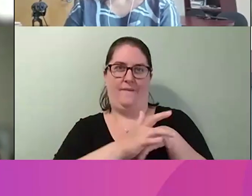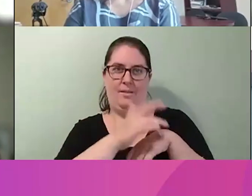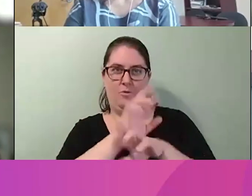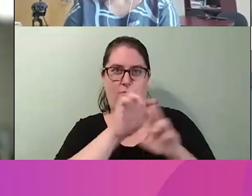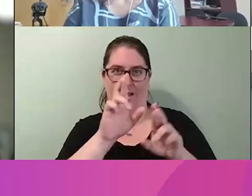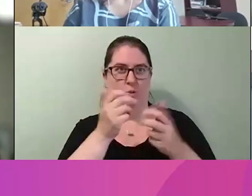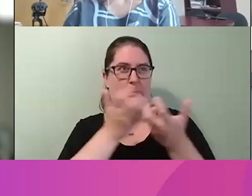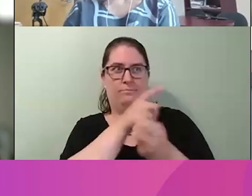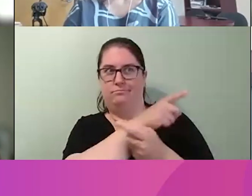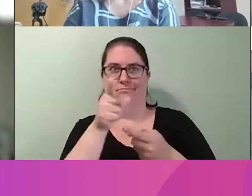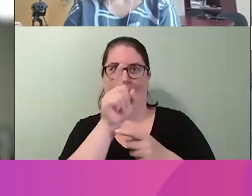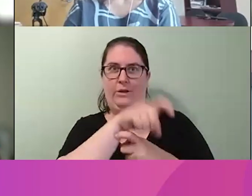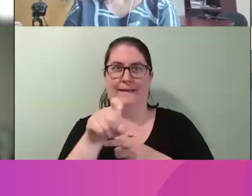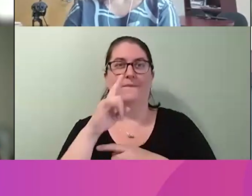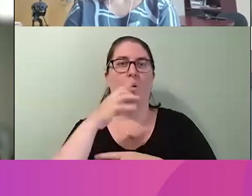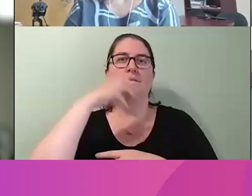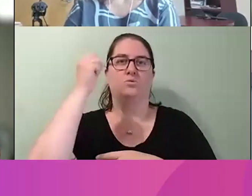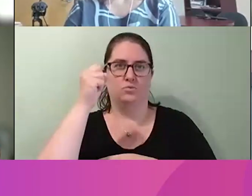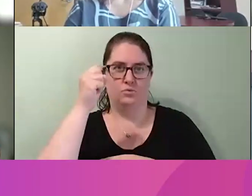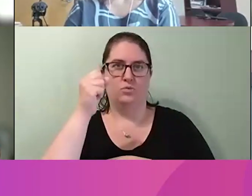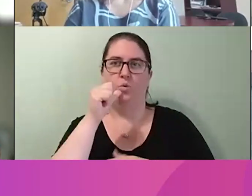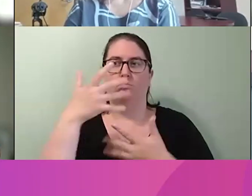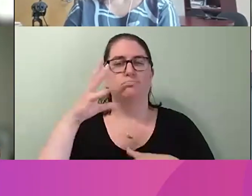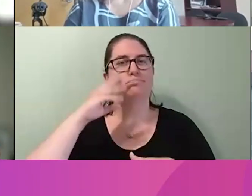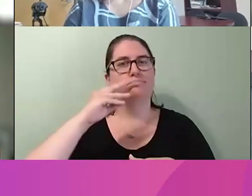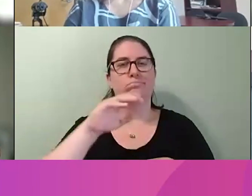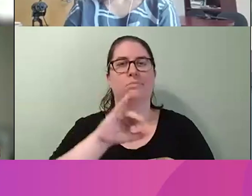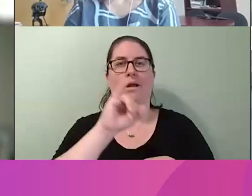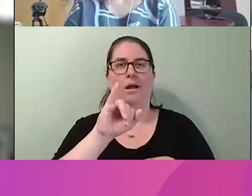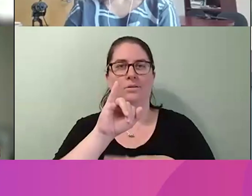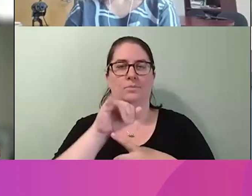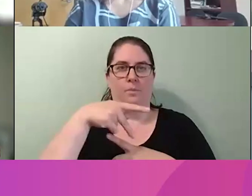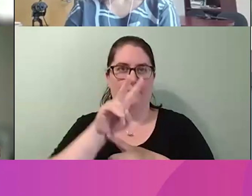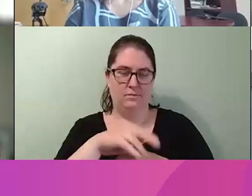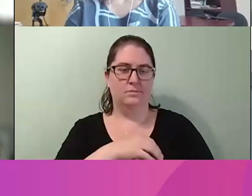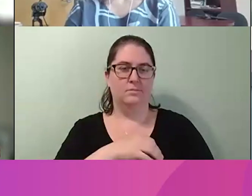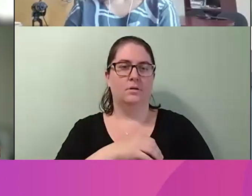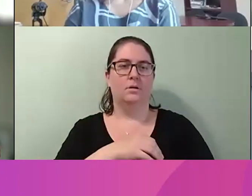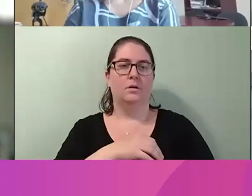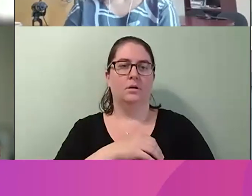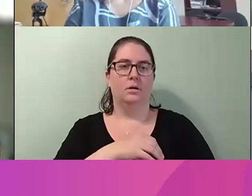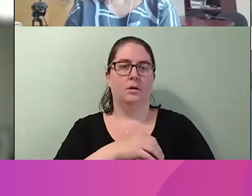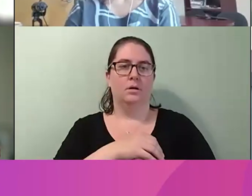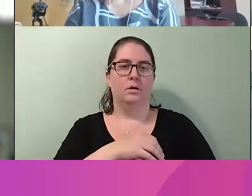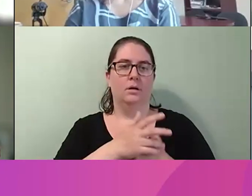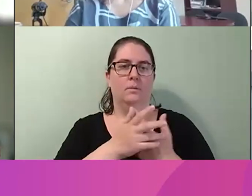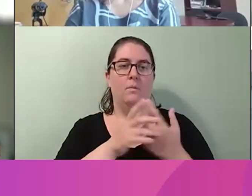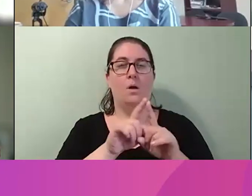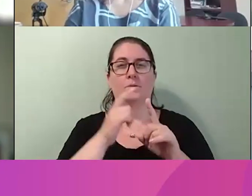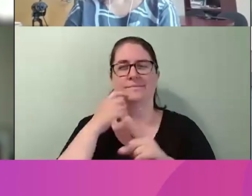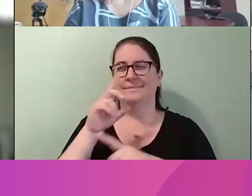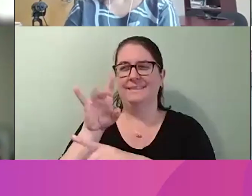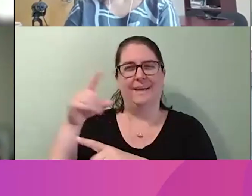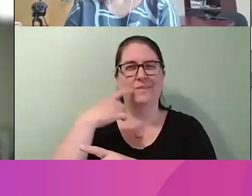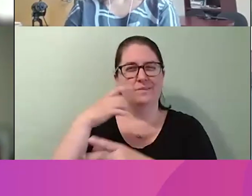needs of older adults who are experiencing intimate partner violence. And I guess I would love to see, I mean, David talked about